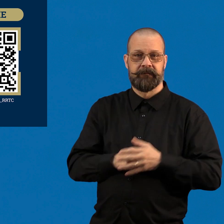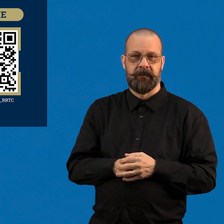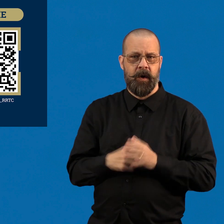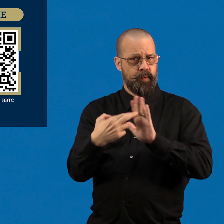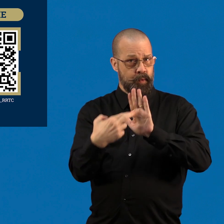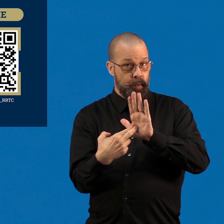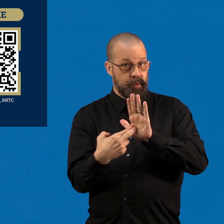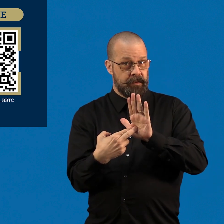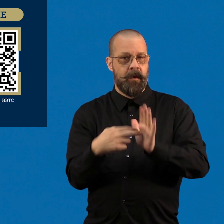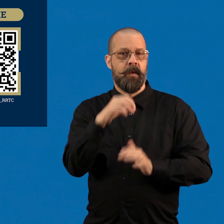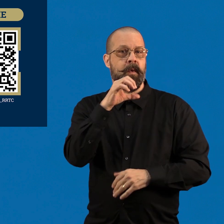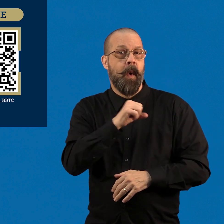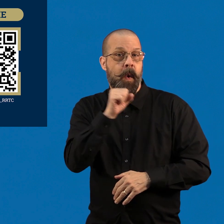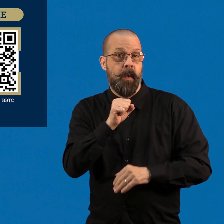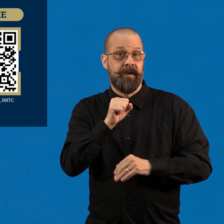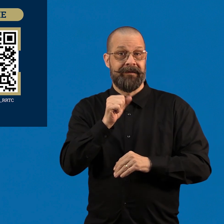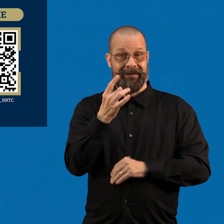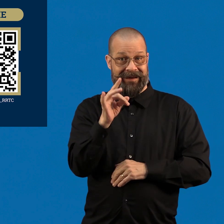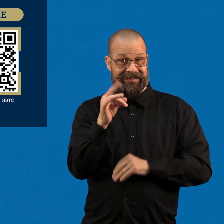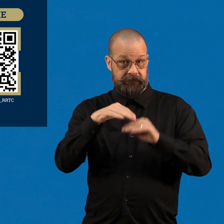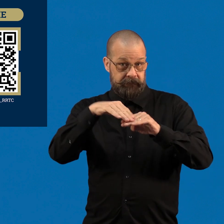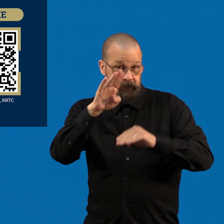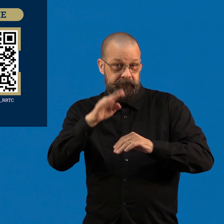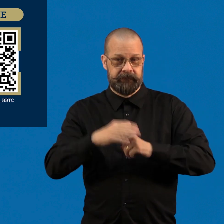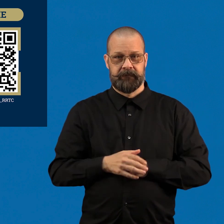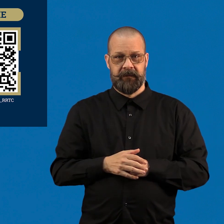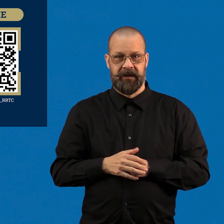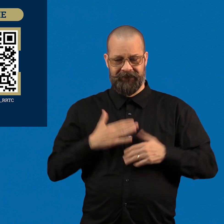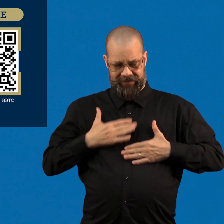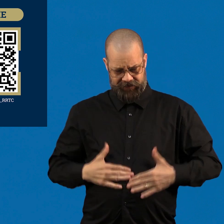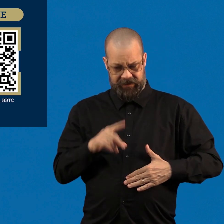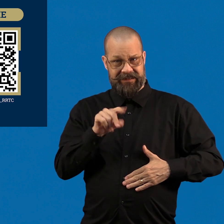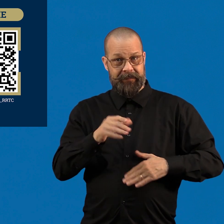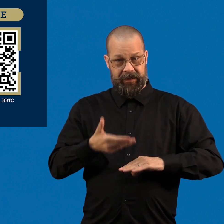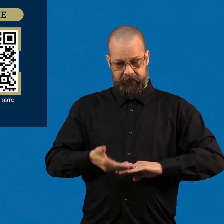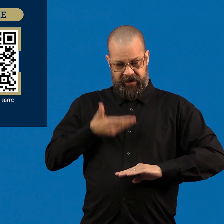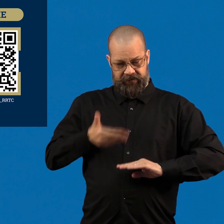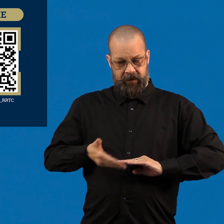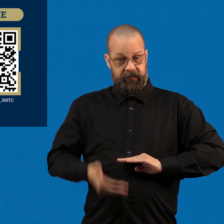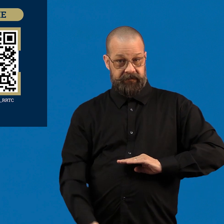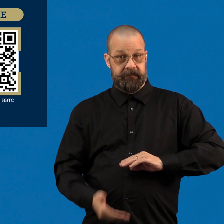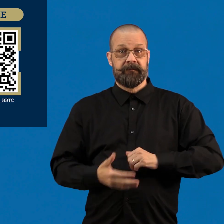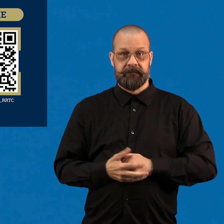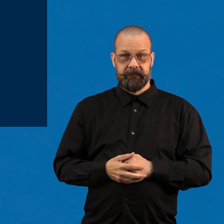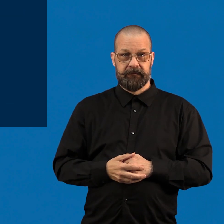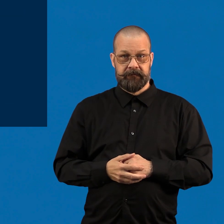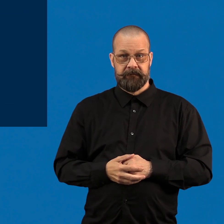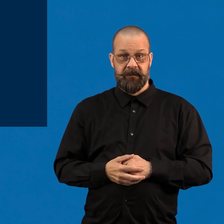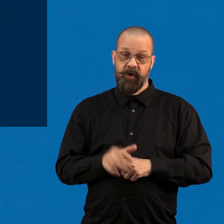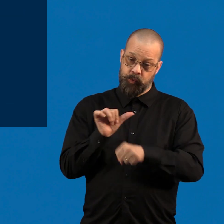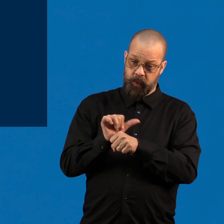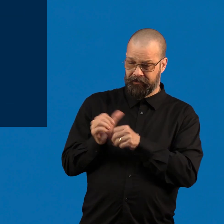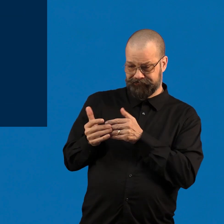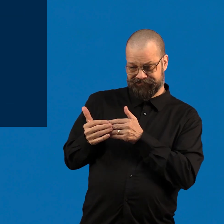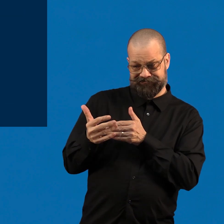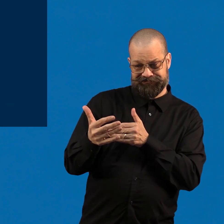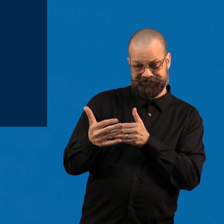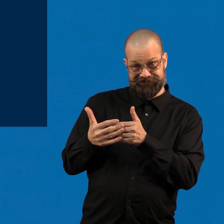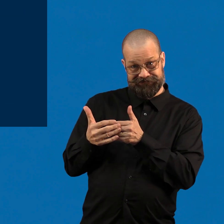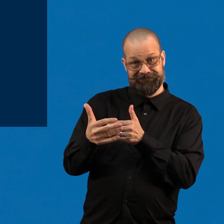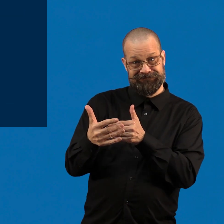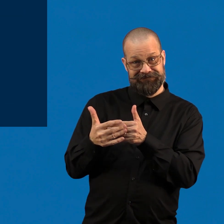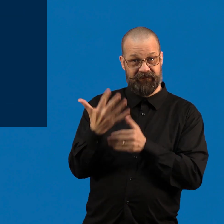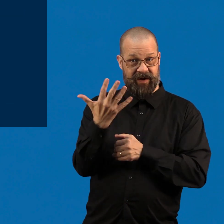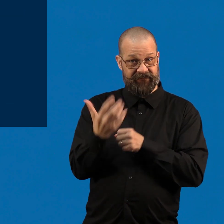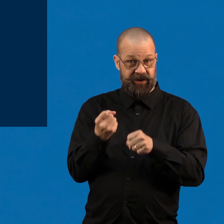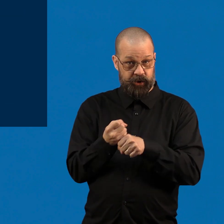and have been employed in the last 5 years. Please scan the QR code if you would like to participate in the survey. Credits: